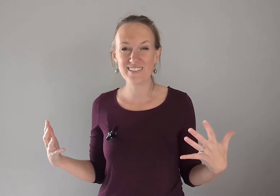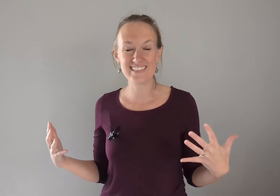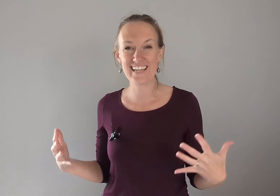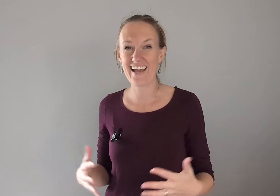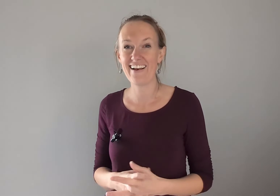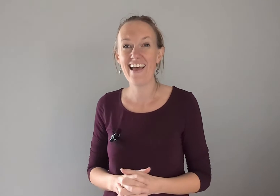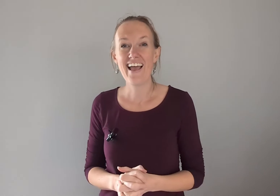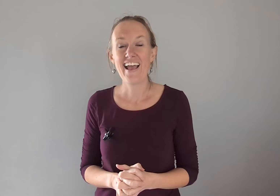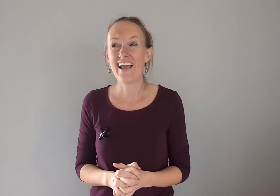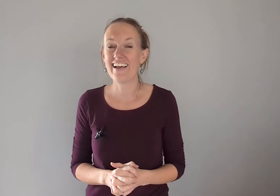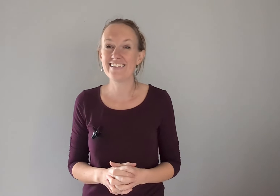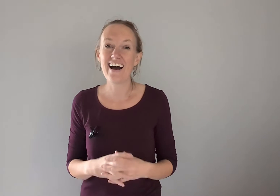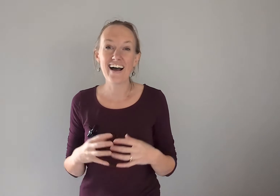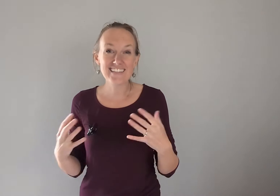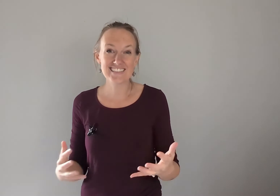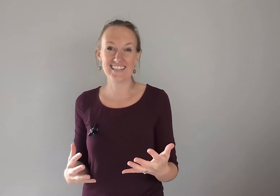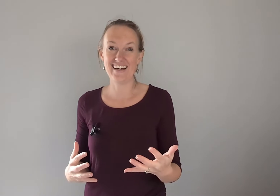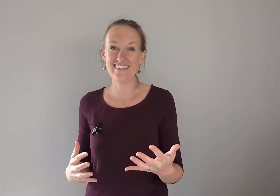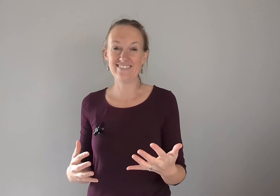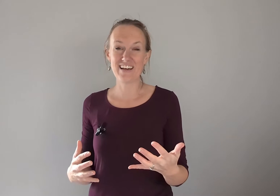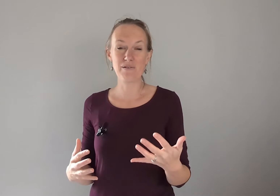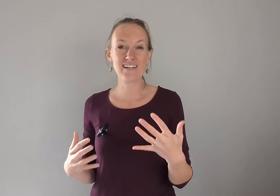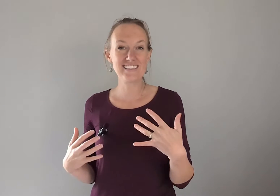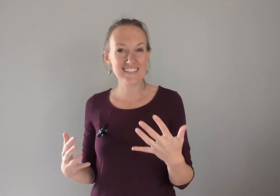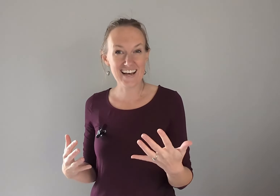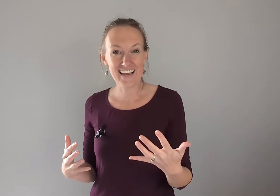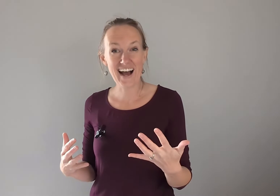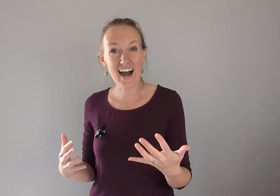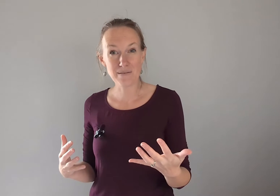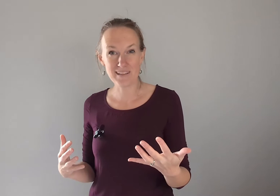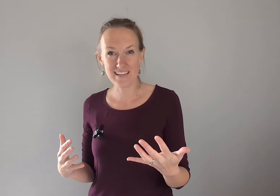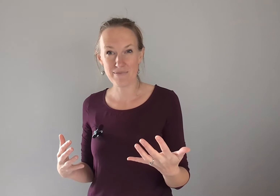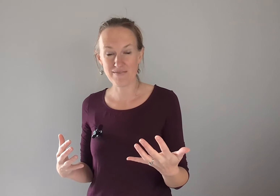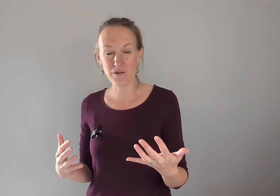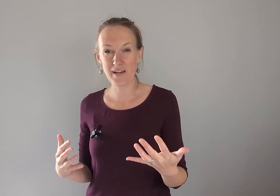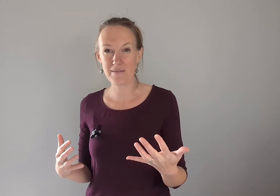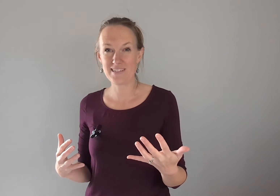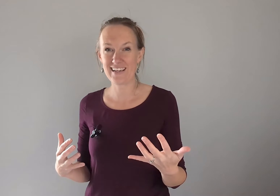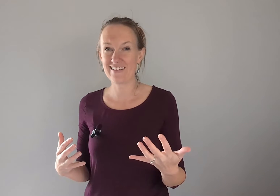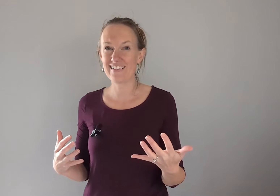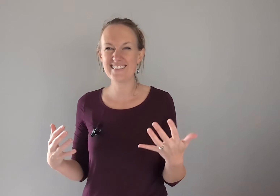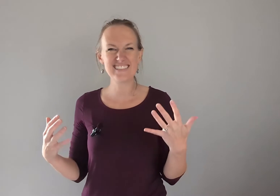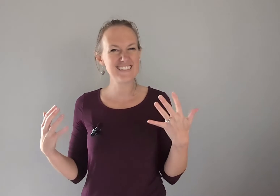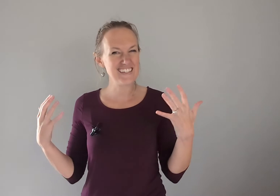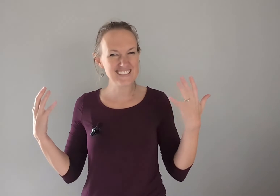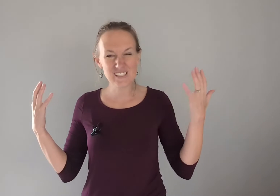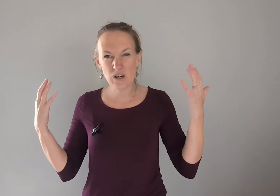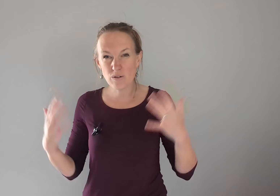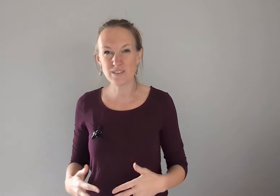once again. And I just love that we're going to sign I Believe by Phil Wickham together, because this song just goes